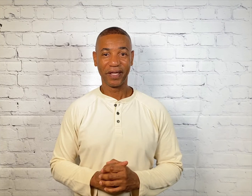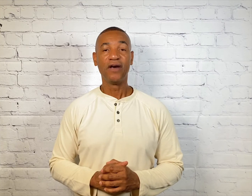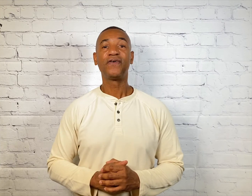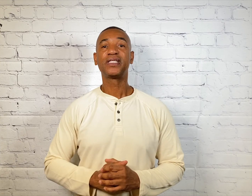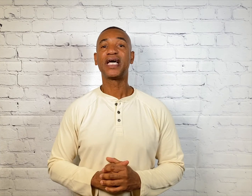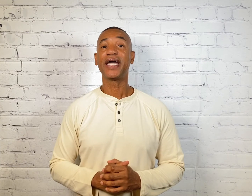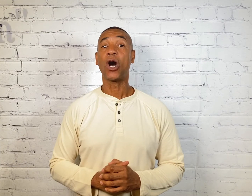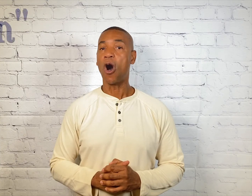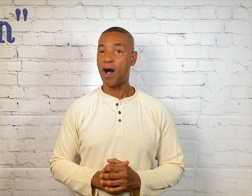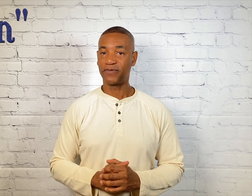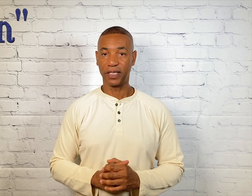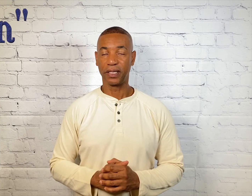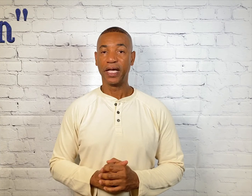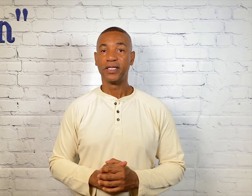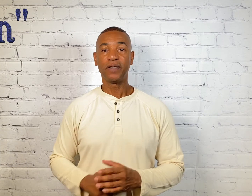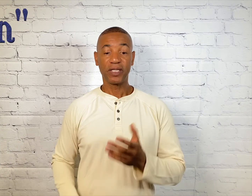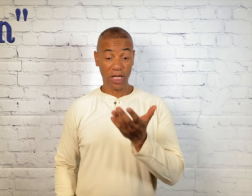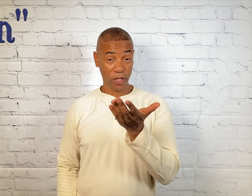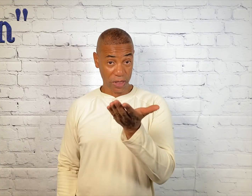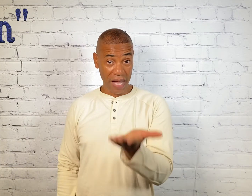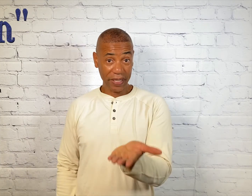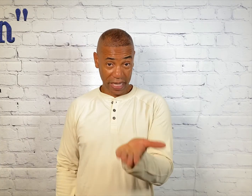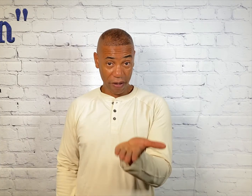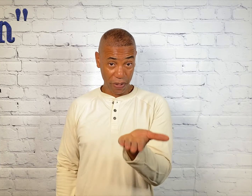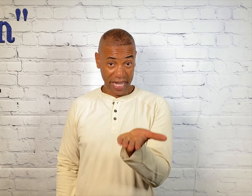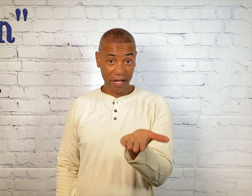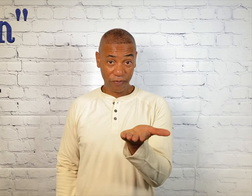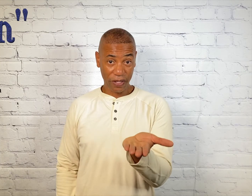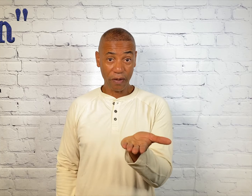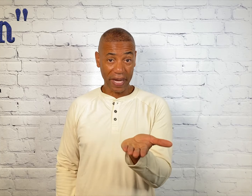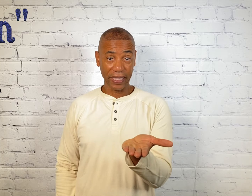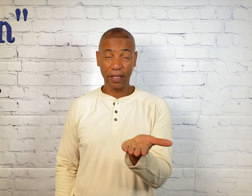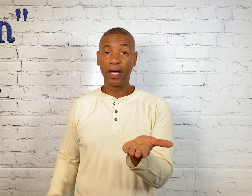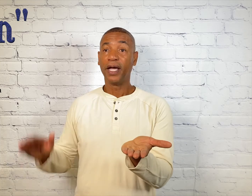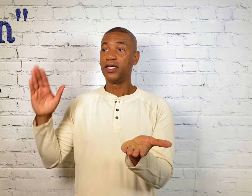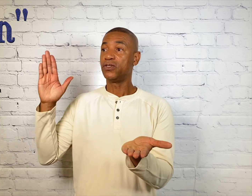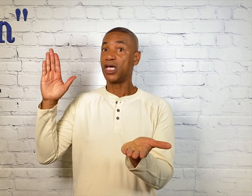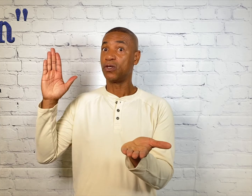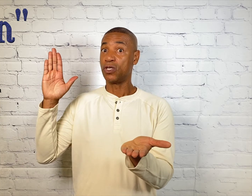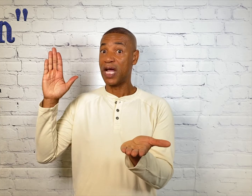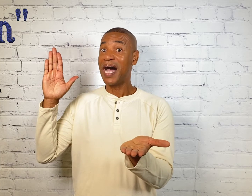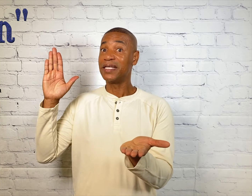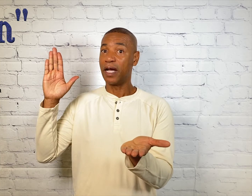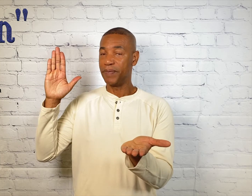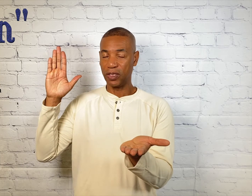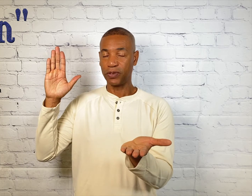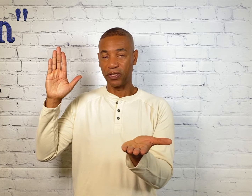For the sign often, simply take your dominant hand, bring that out in front of your body. Then you take your you take